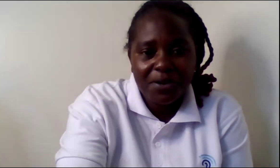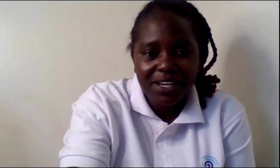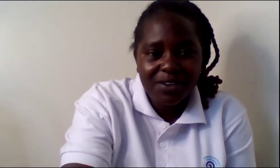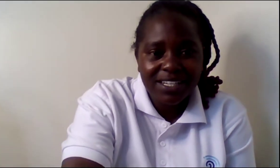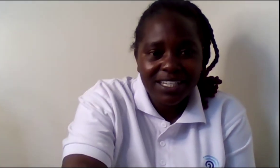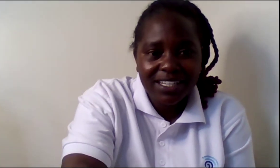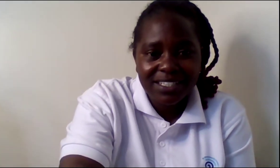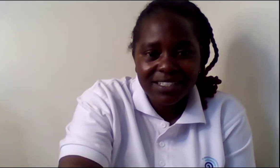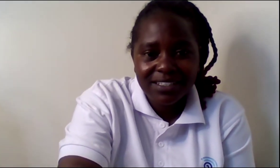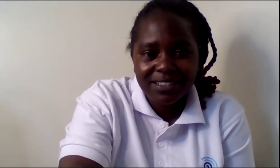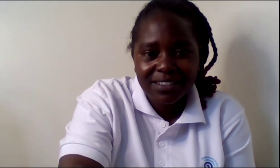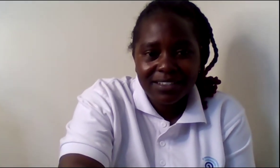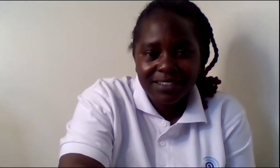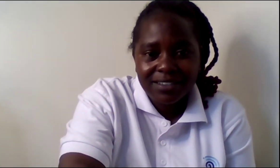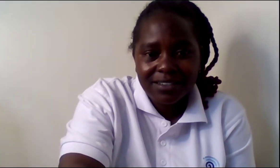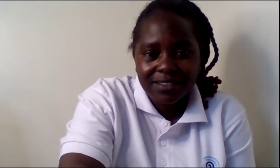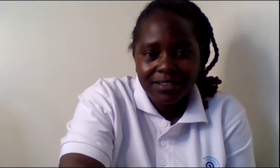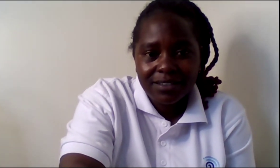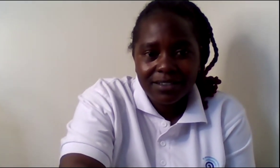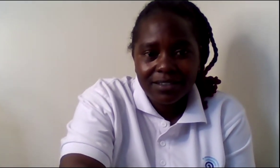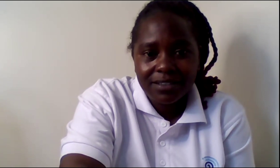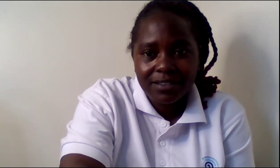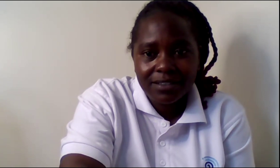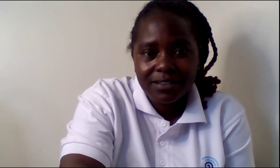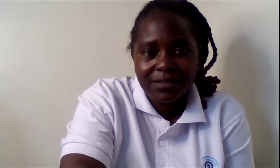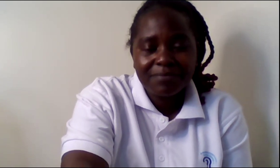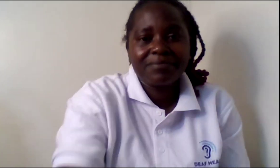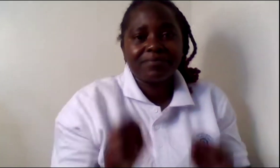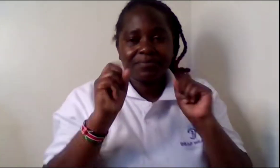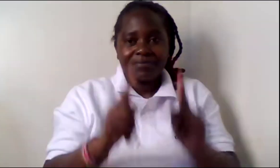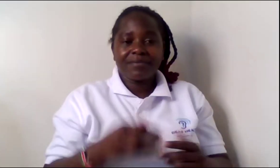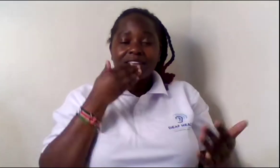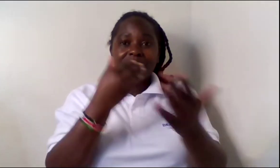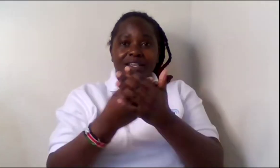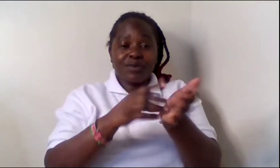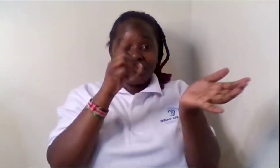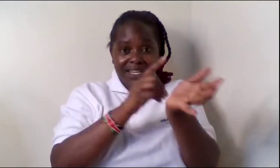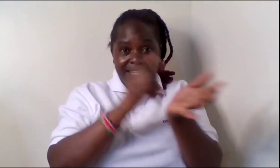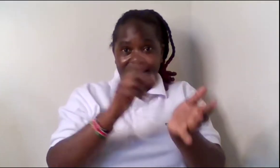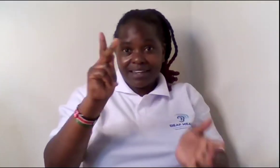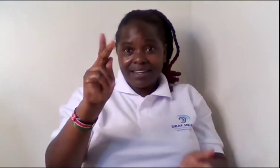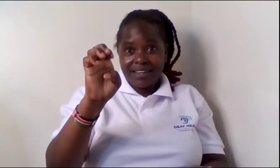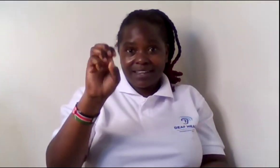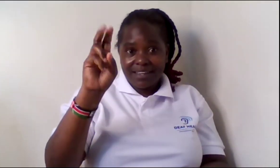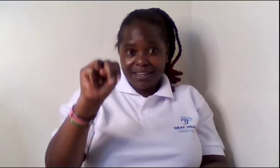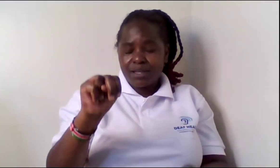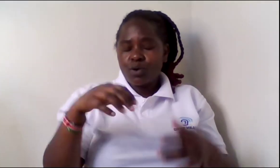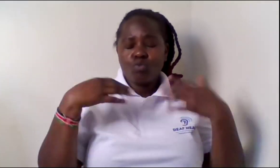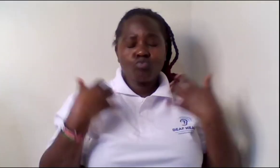Doreen, you can take it. Yeah, so thank you, Doc. That was really a very wonderful presentation.